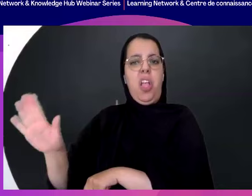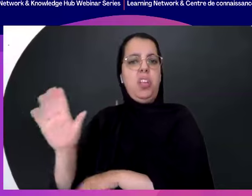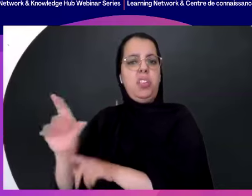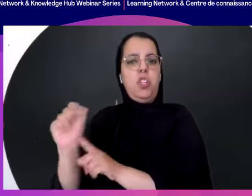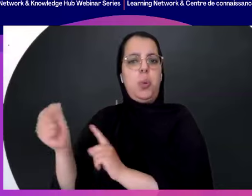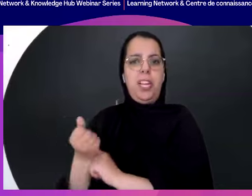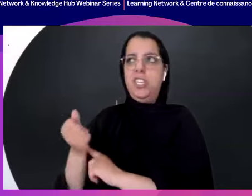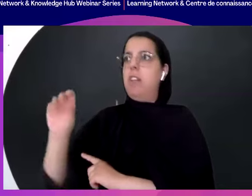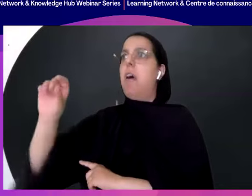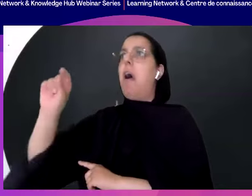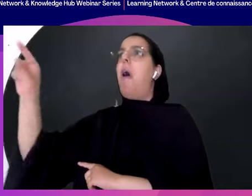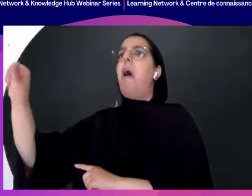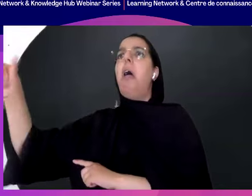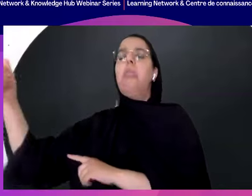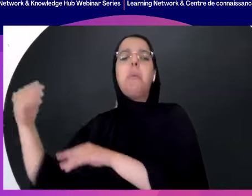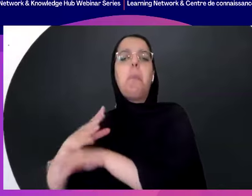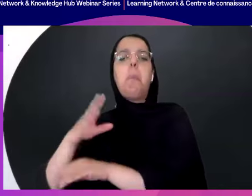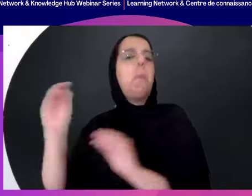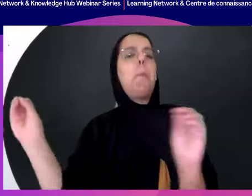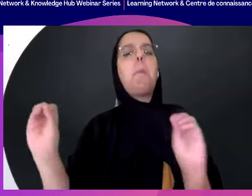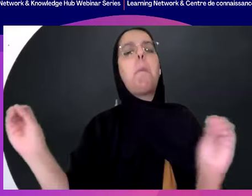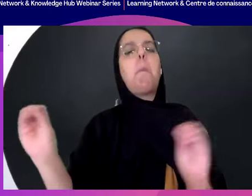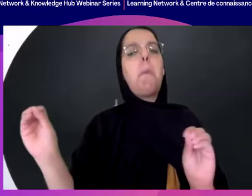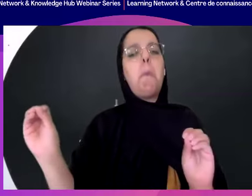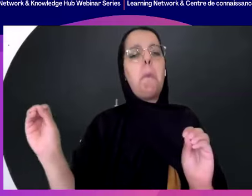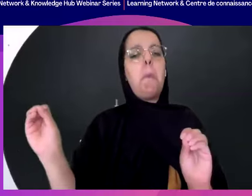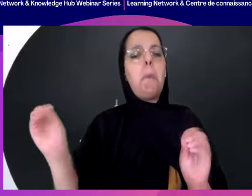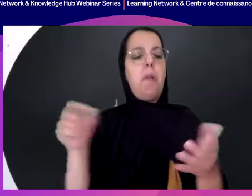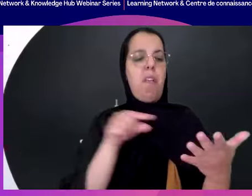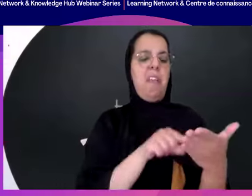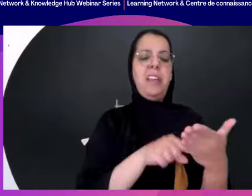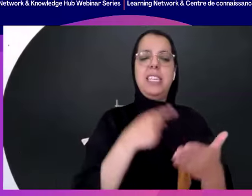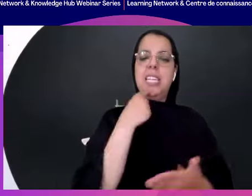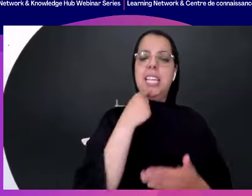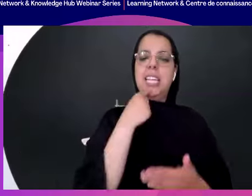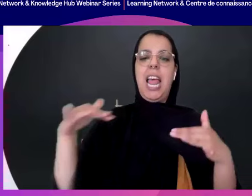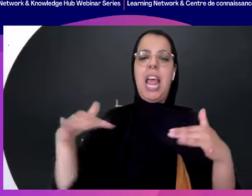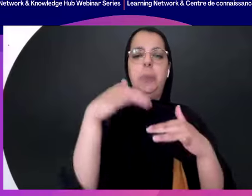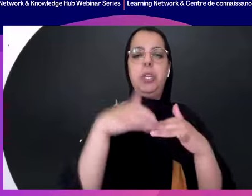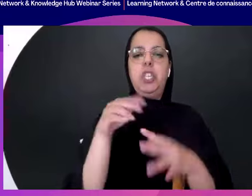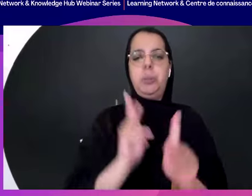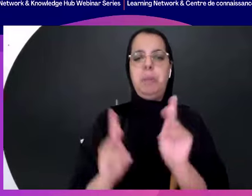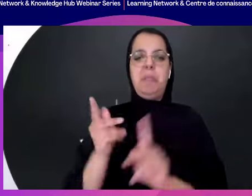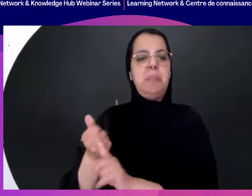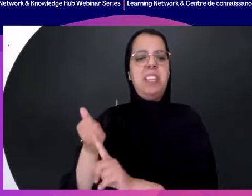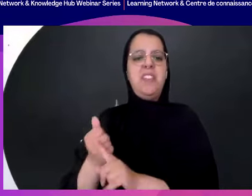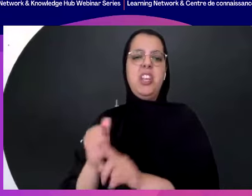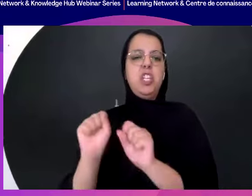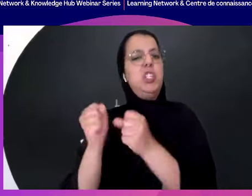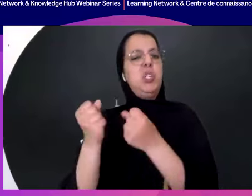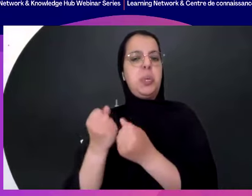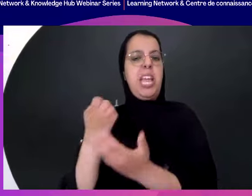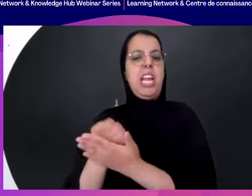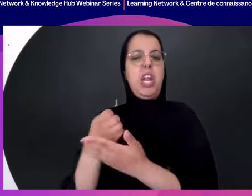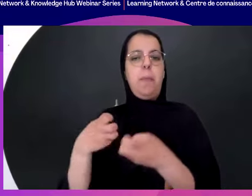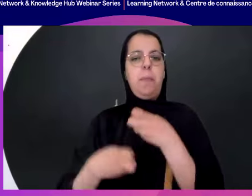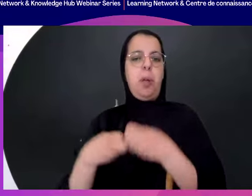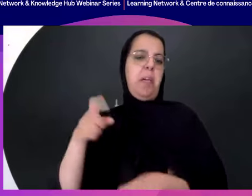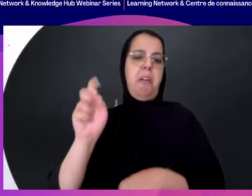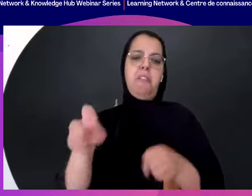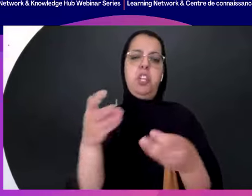causes. Aboriginal peoples have therefore been characterized as a social and economic problem that must be solved.